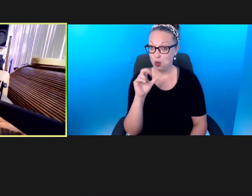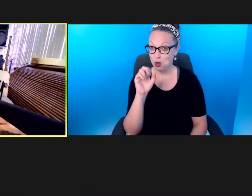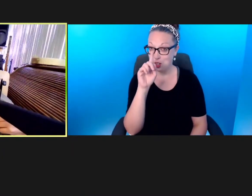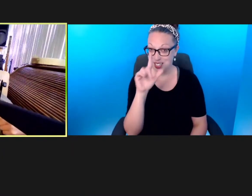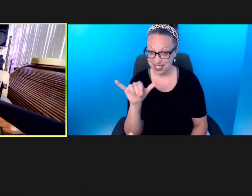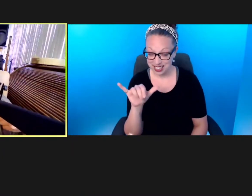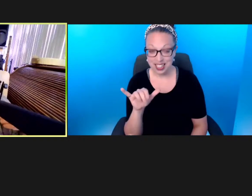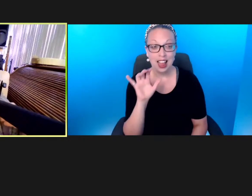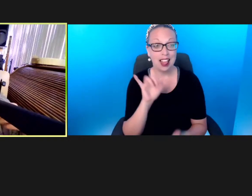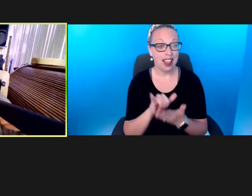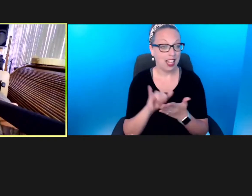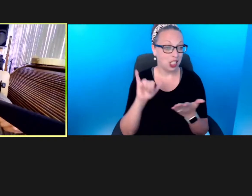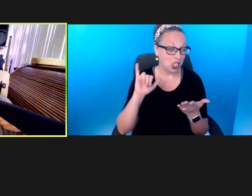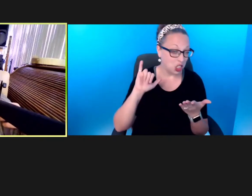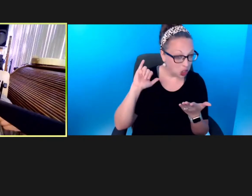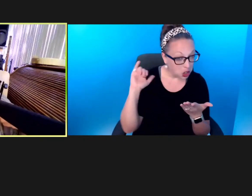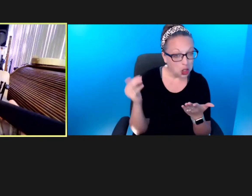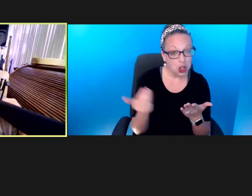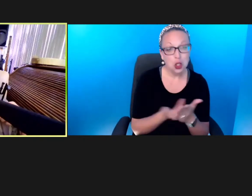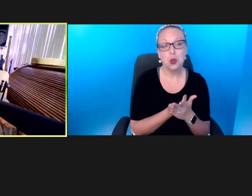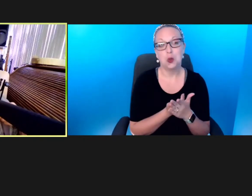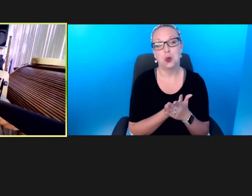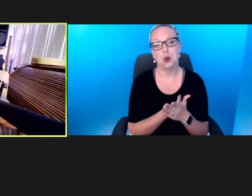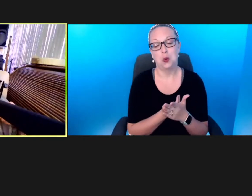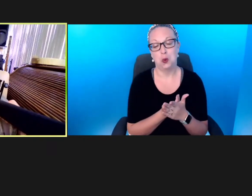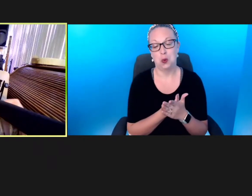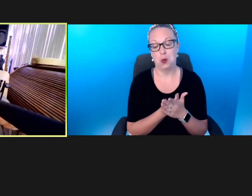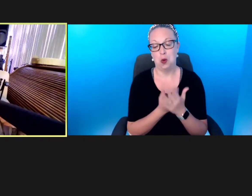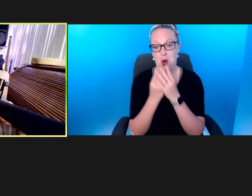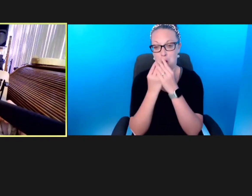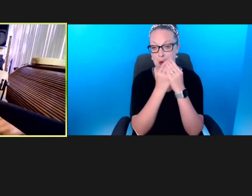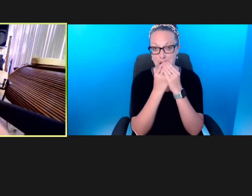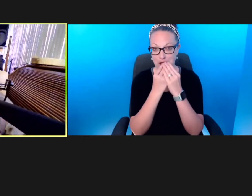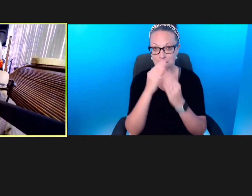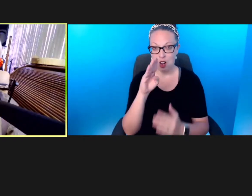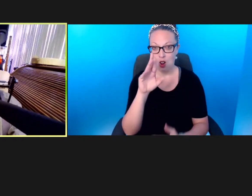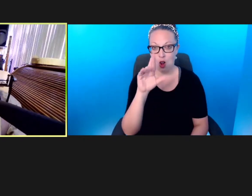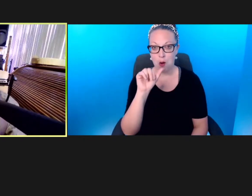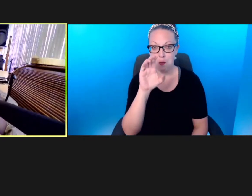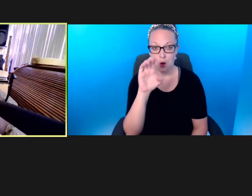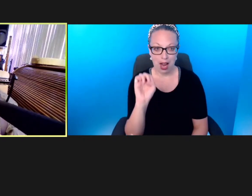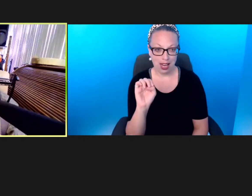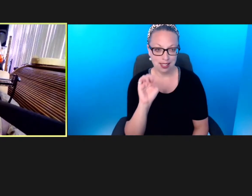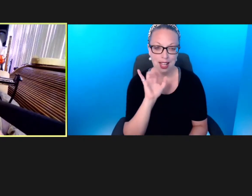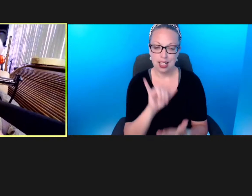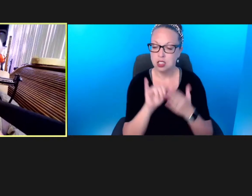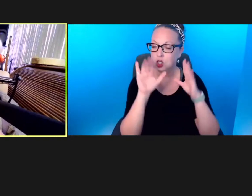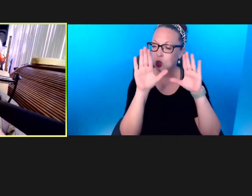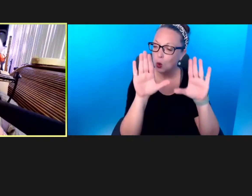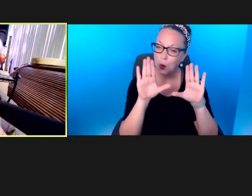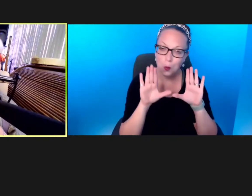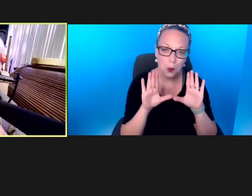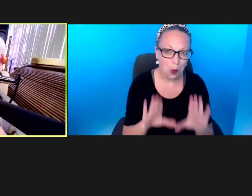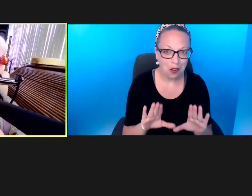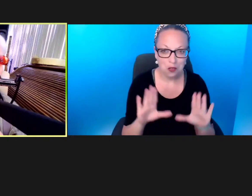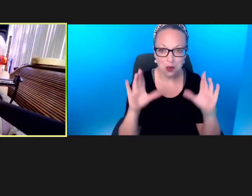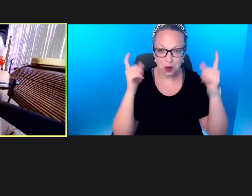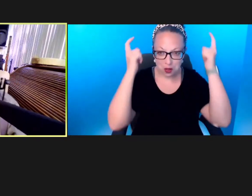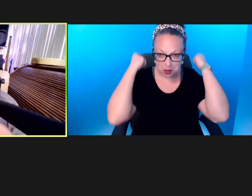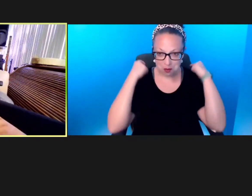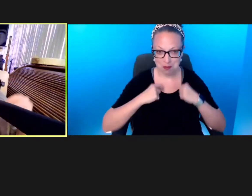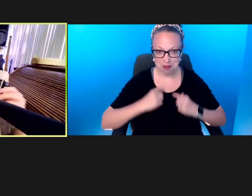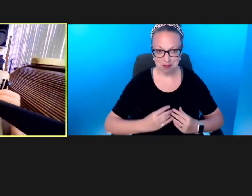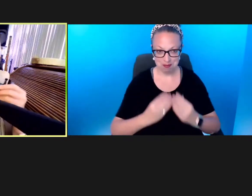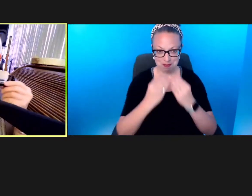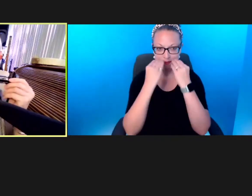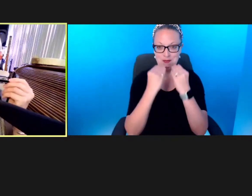the brand new harmonica brace, which is so wonderful because, number one, it